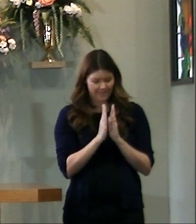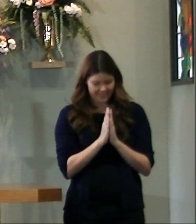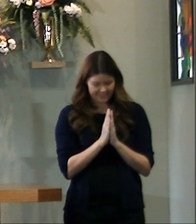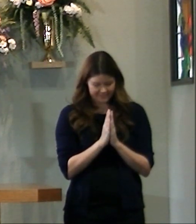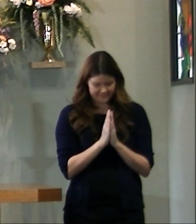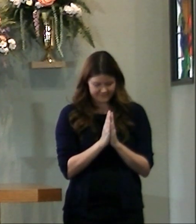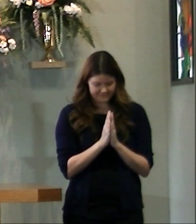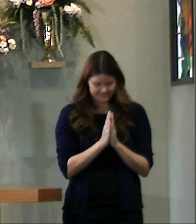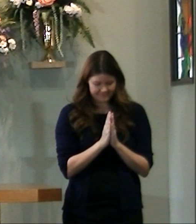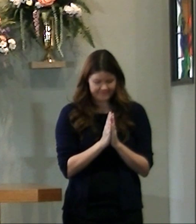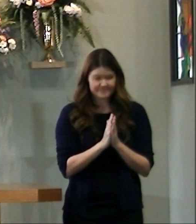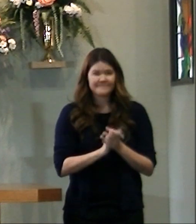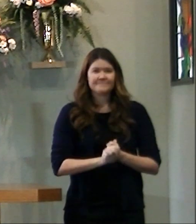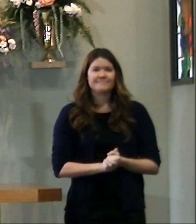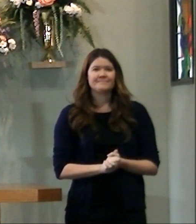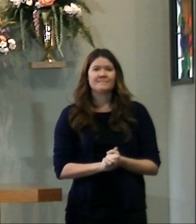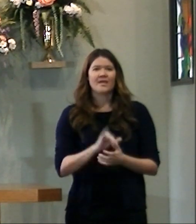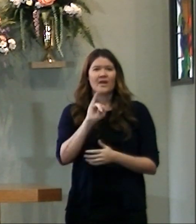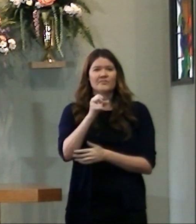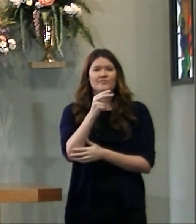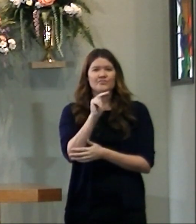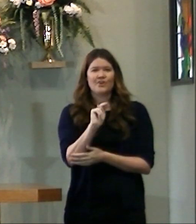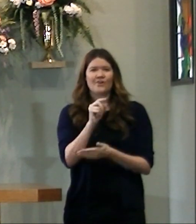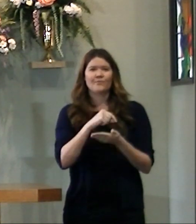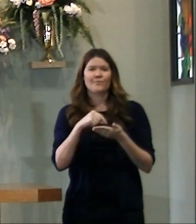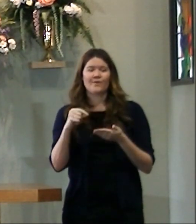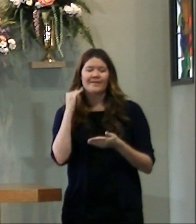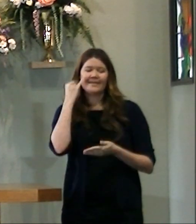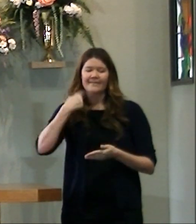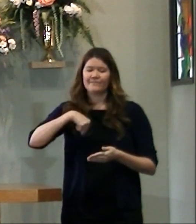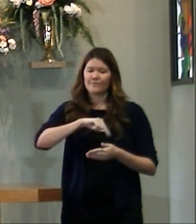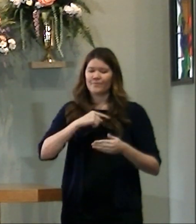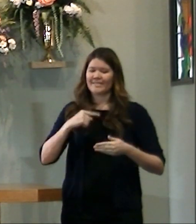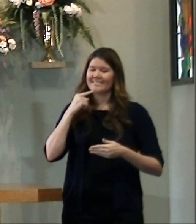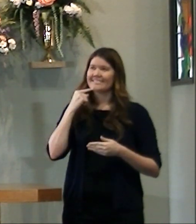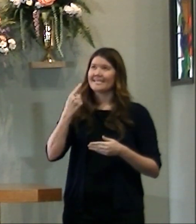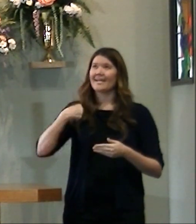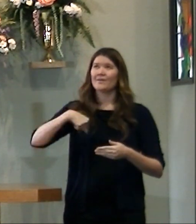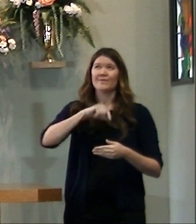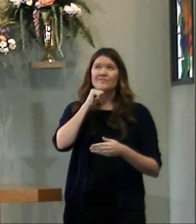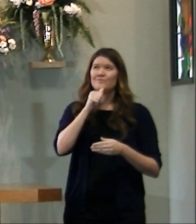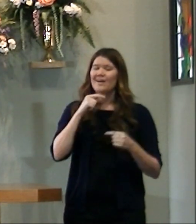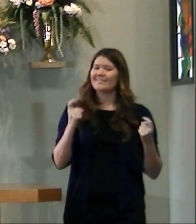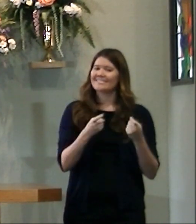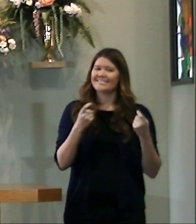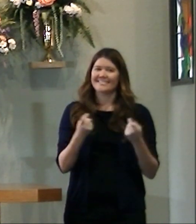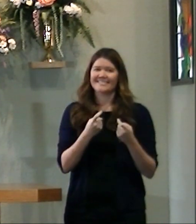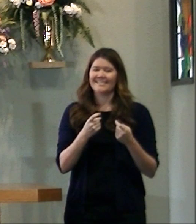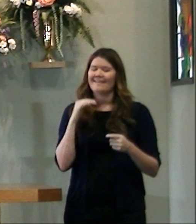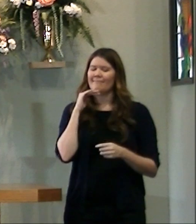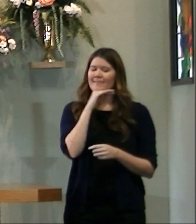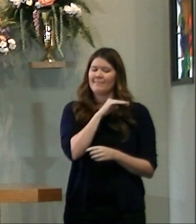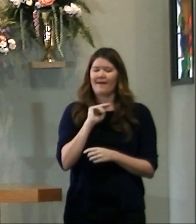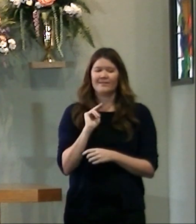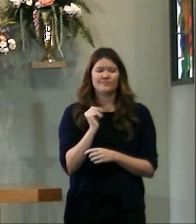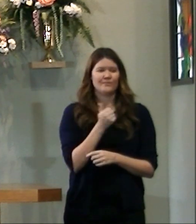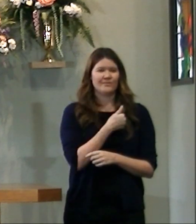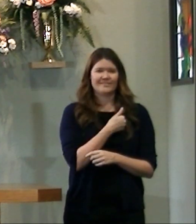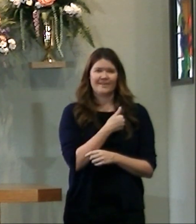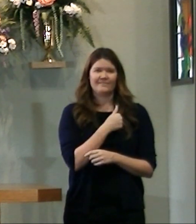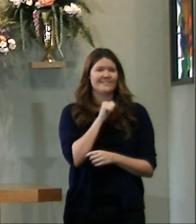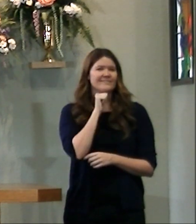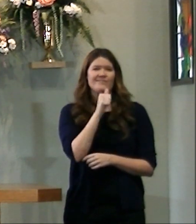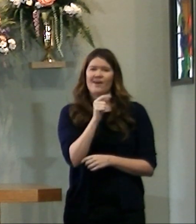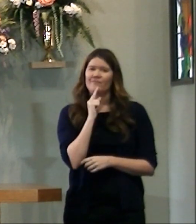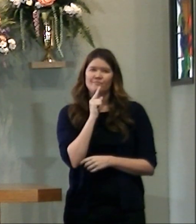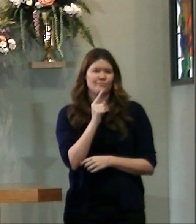Amen. St. John wrote, "If we claim to be without sin, we deceive ourselves, and the